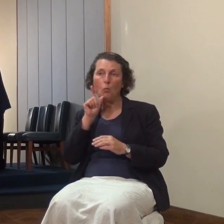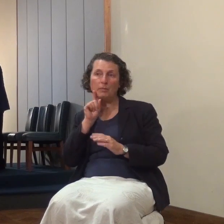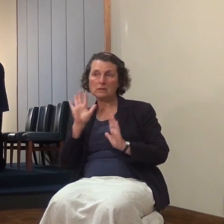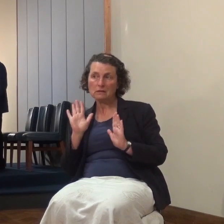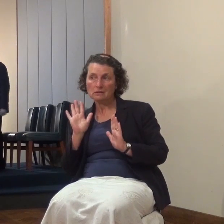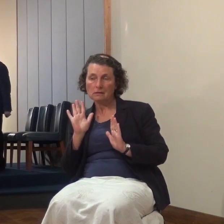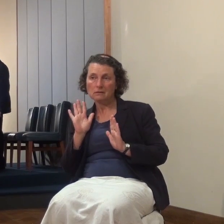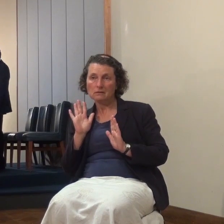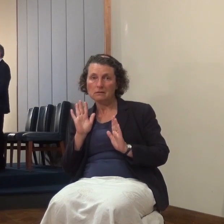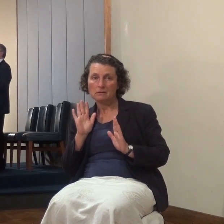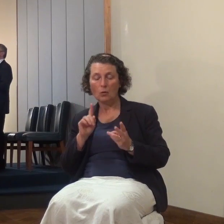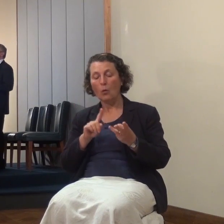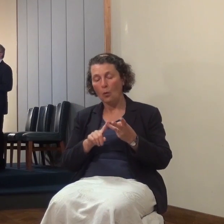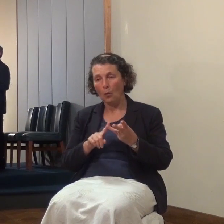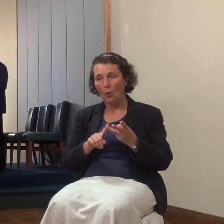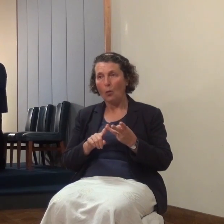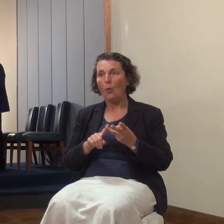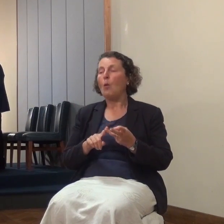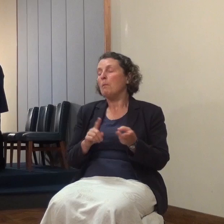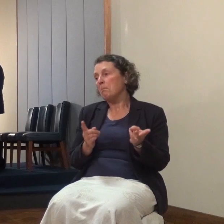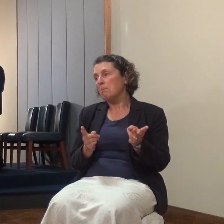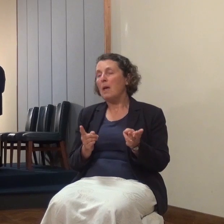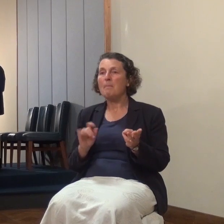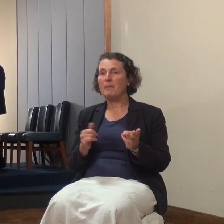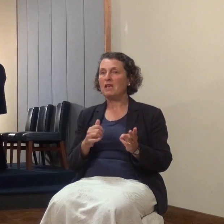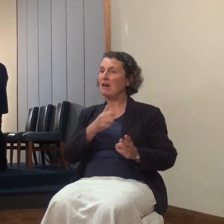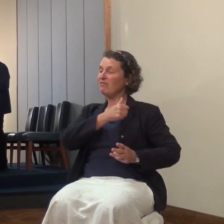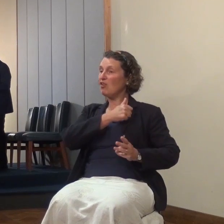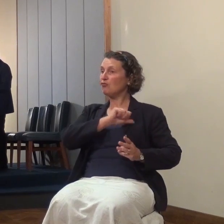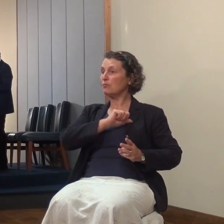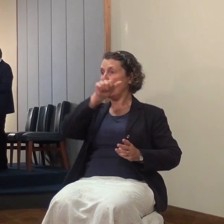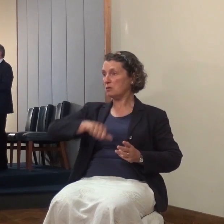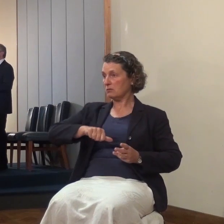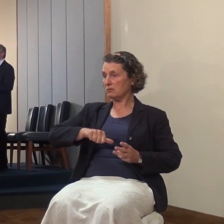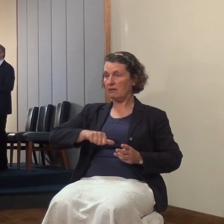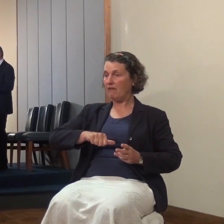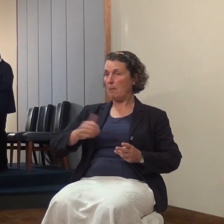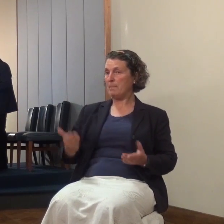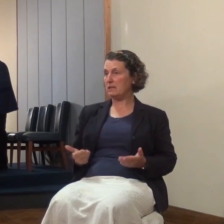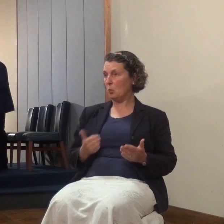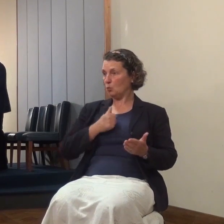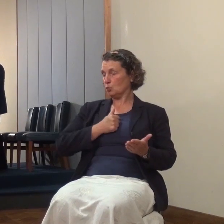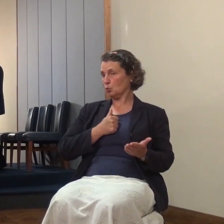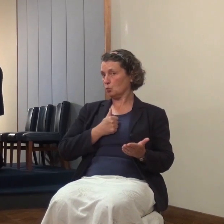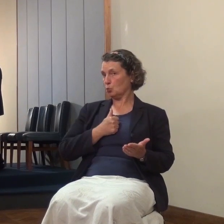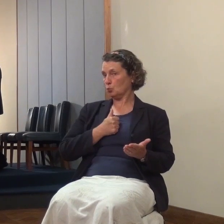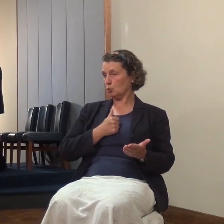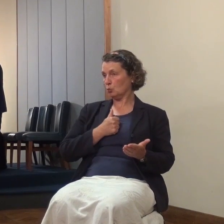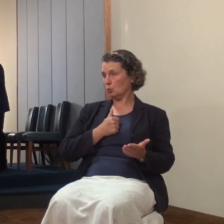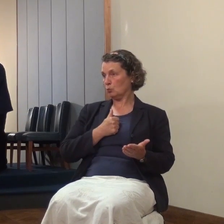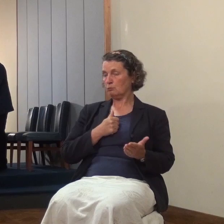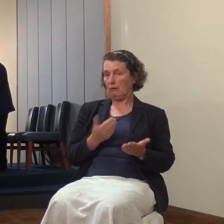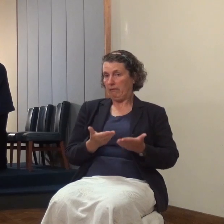and Christians operating their businesses according to their Christian moral convictions have all had difficulties